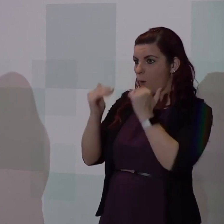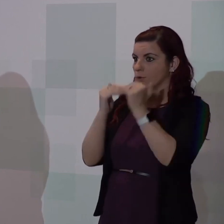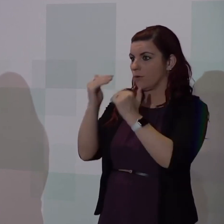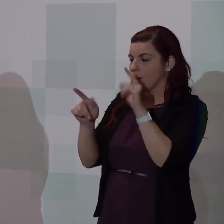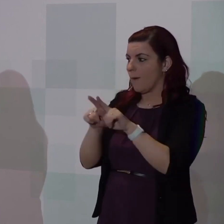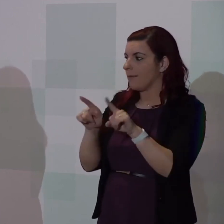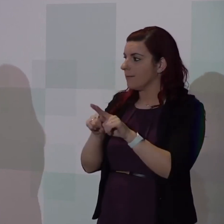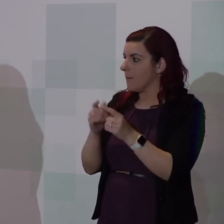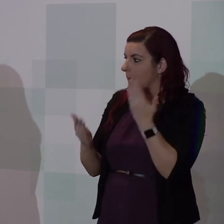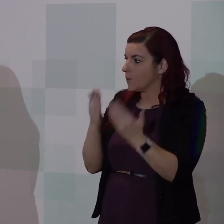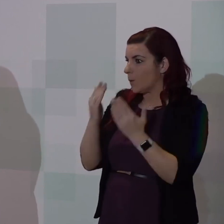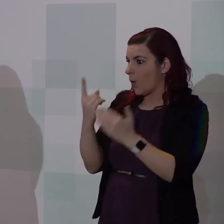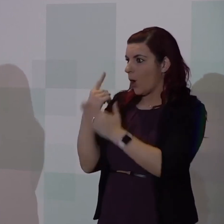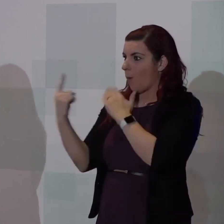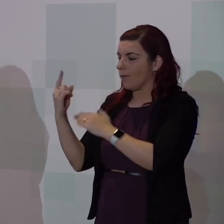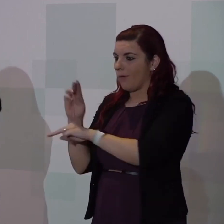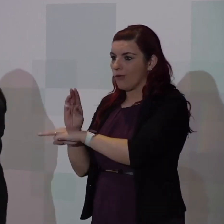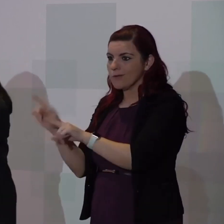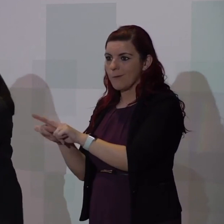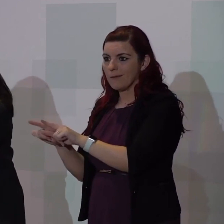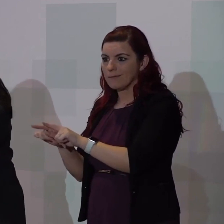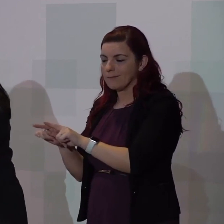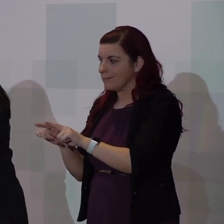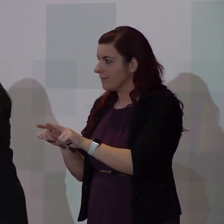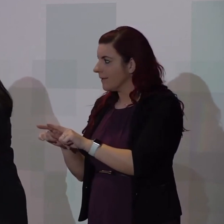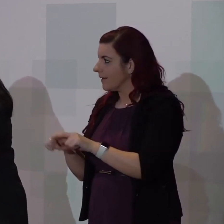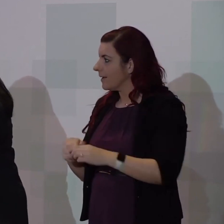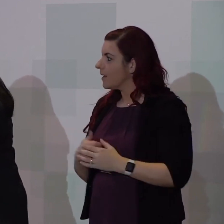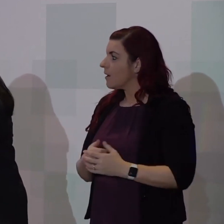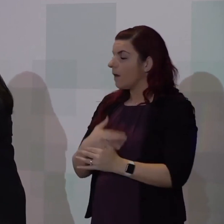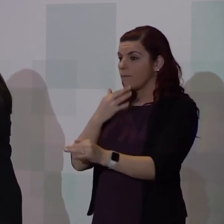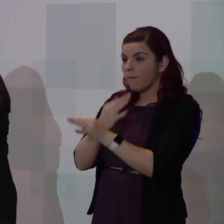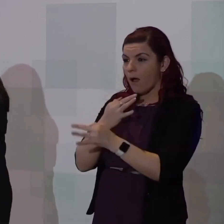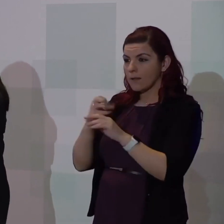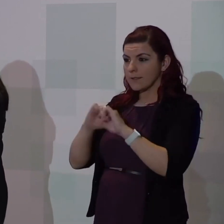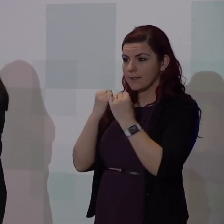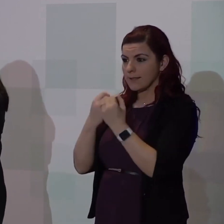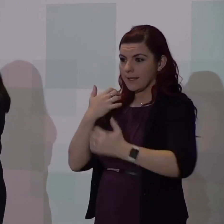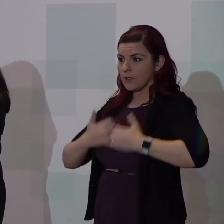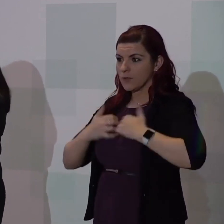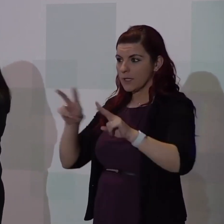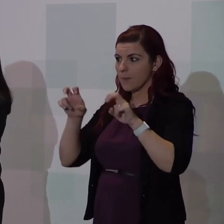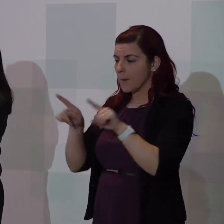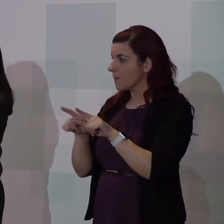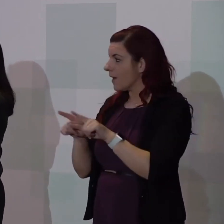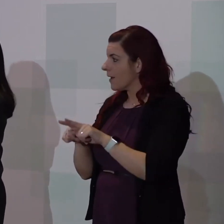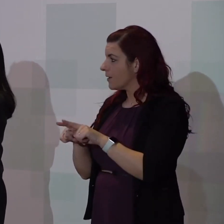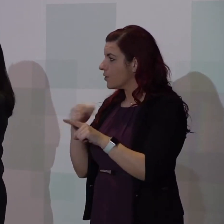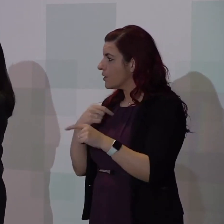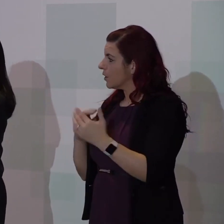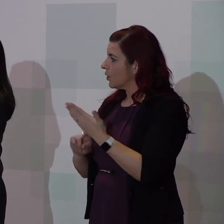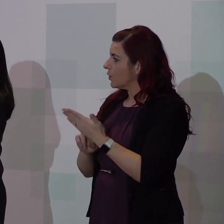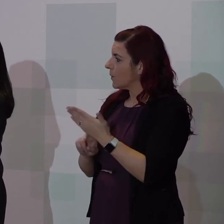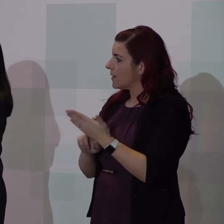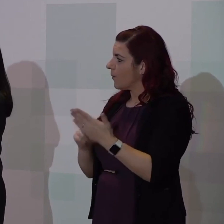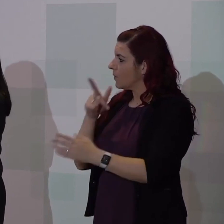society. Fathers, very interesting topic as well. Just to say again, to use that metaphor of